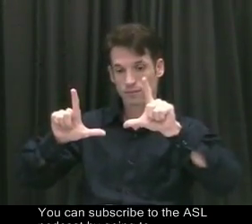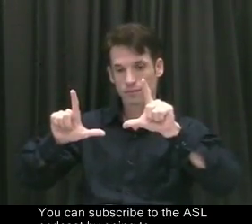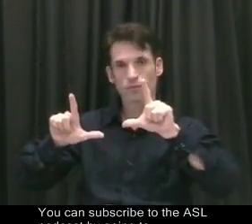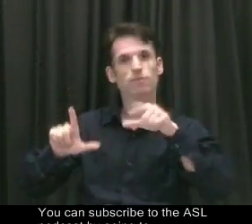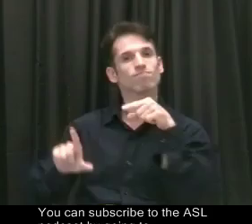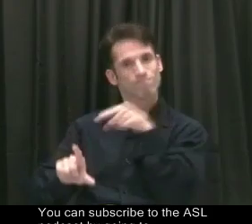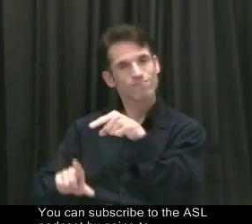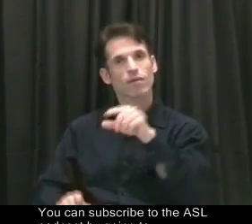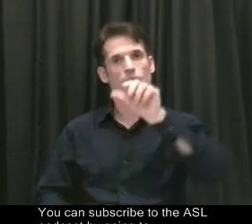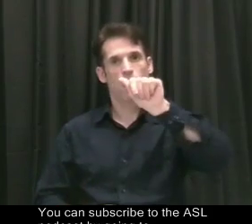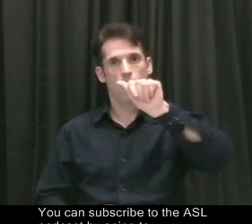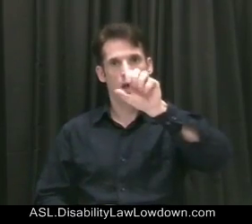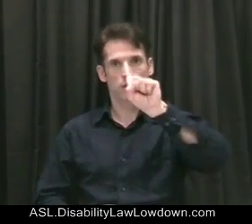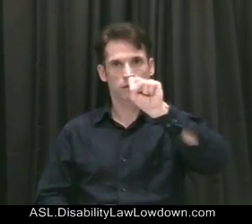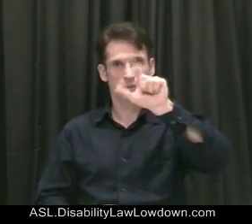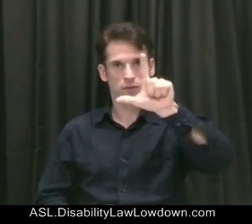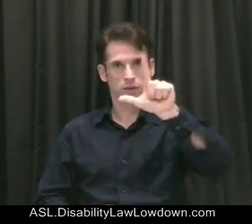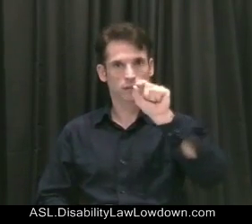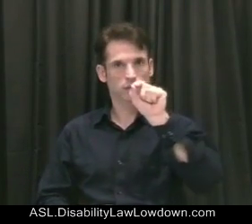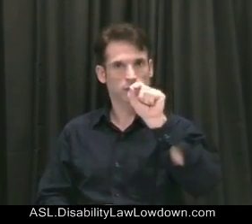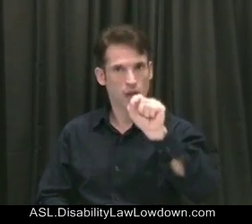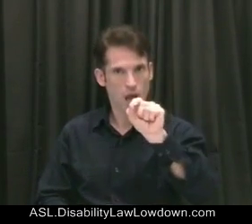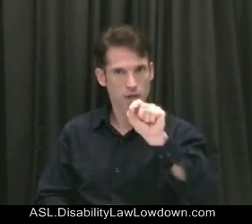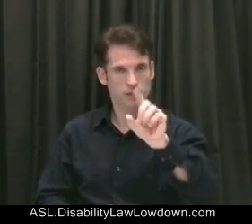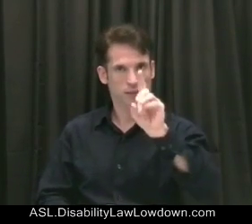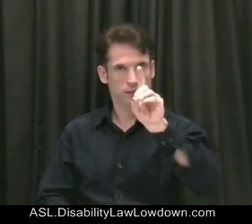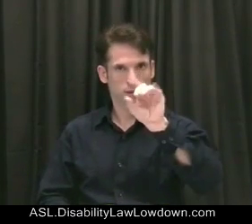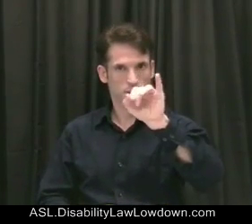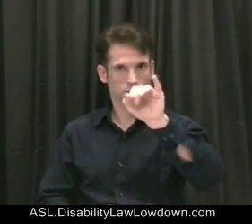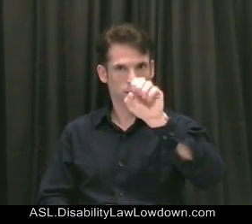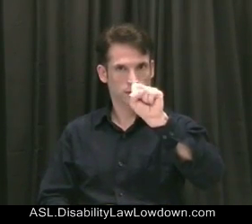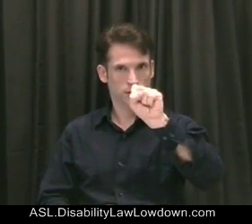the ASL podcast by going to